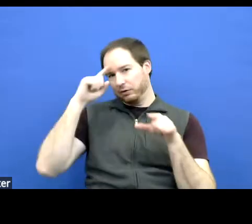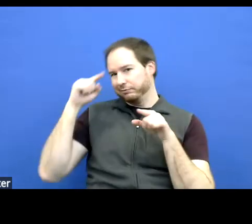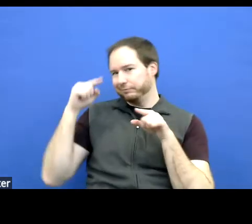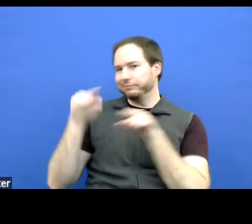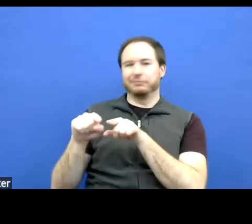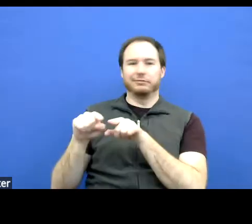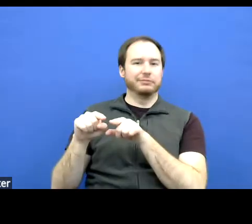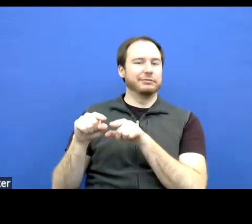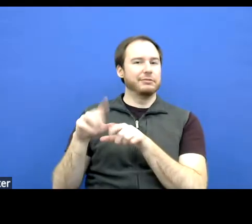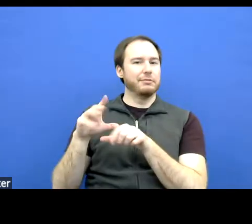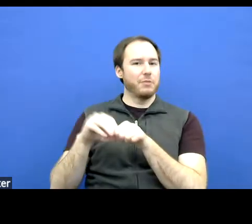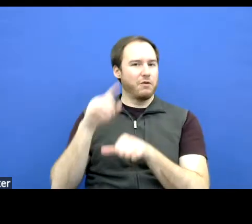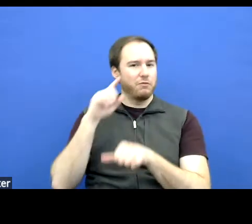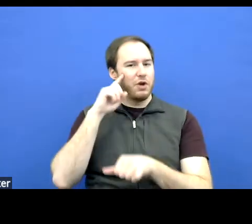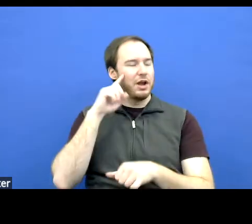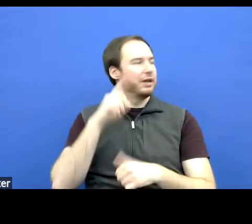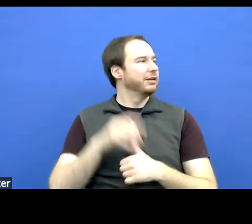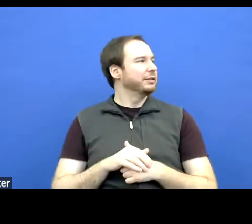in hand.